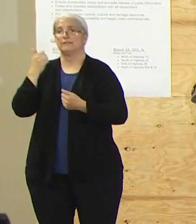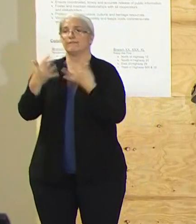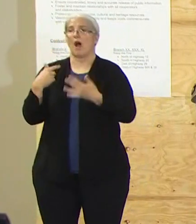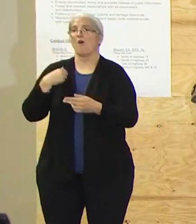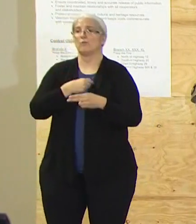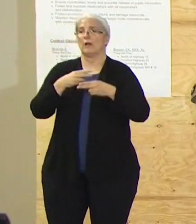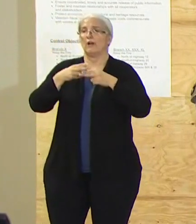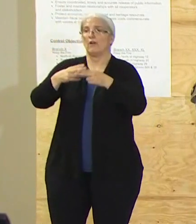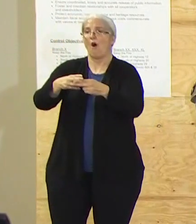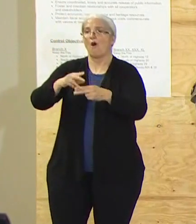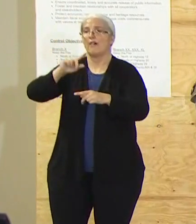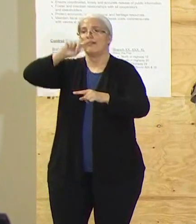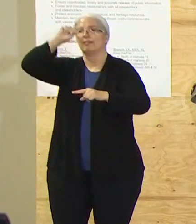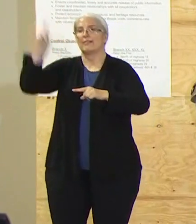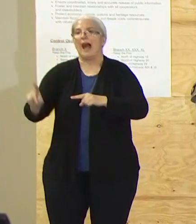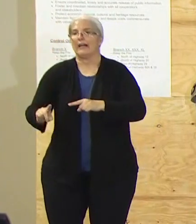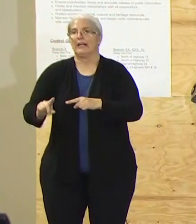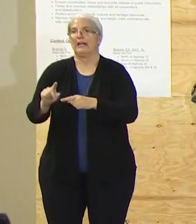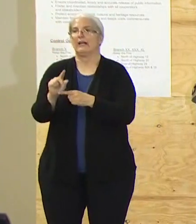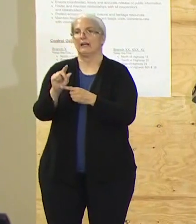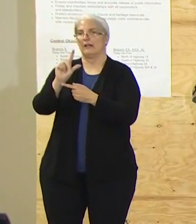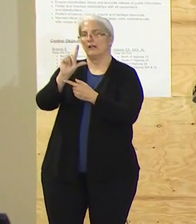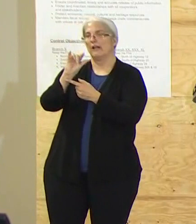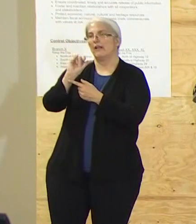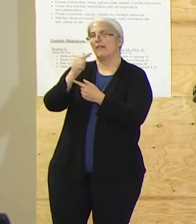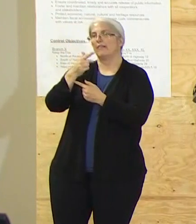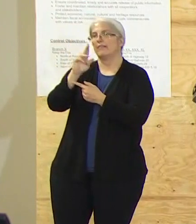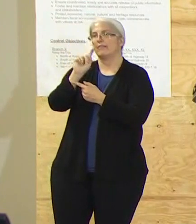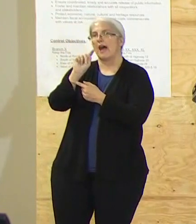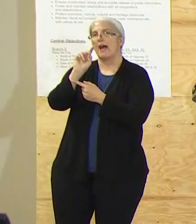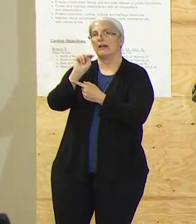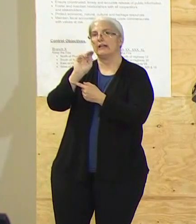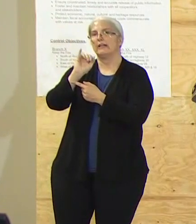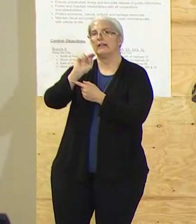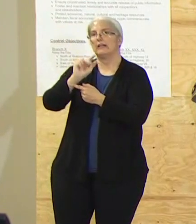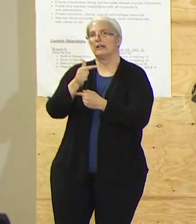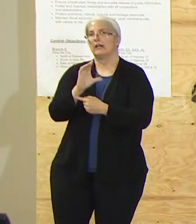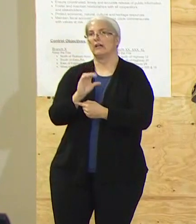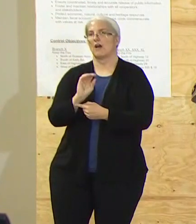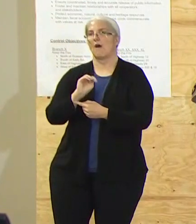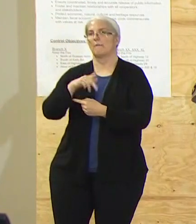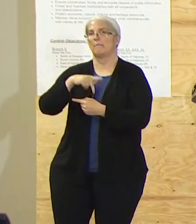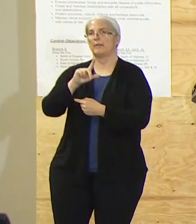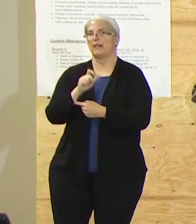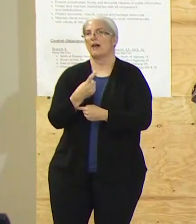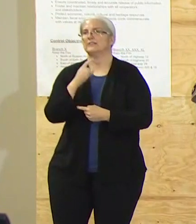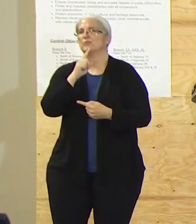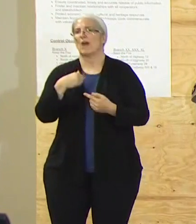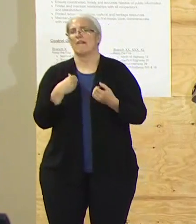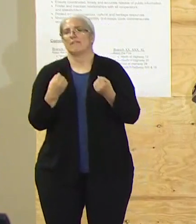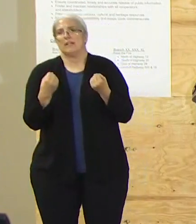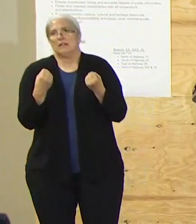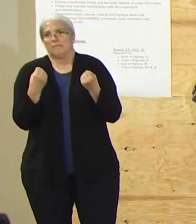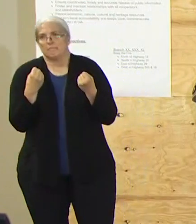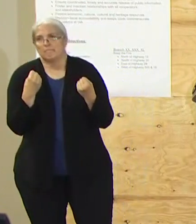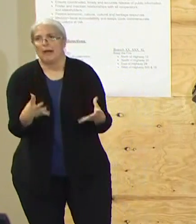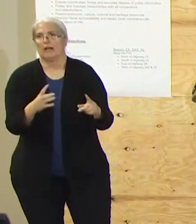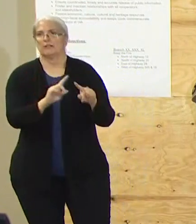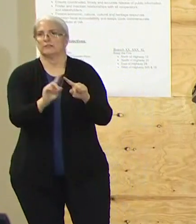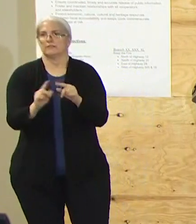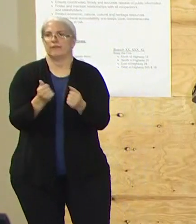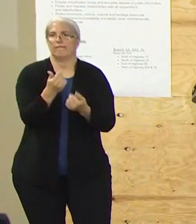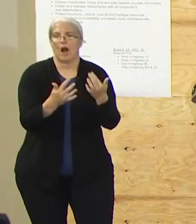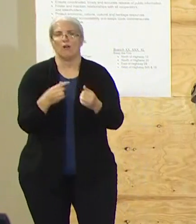is one of many lightning complex fires that we are addressing here in Northern California. I was down yesterday